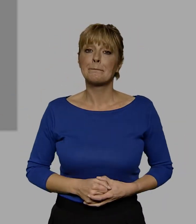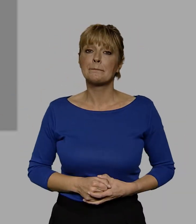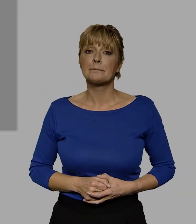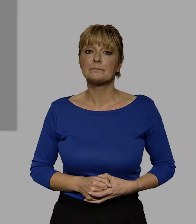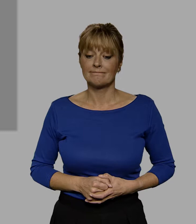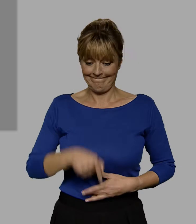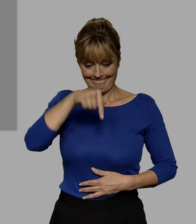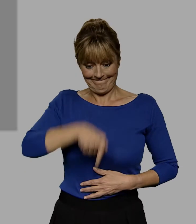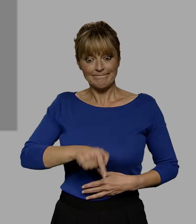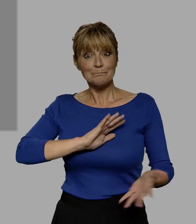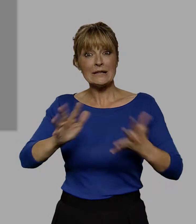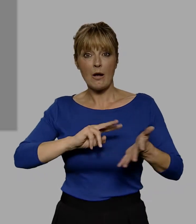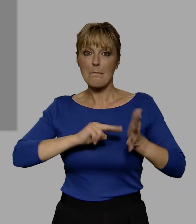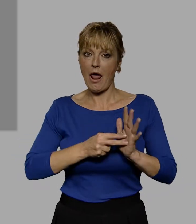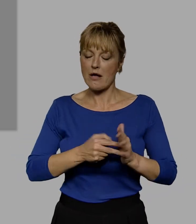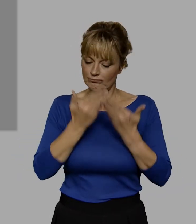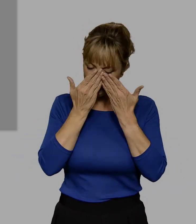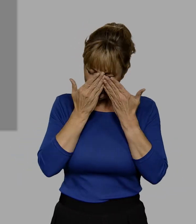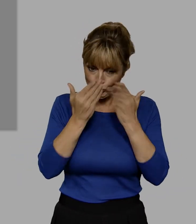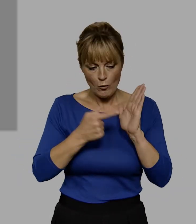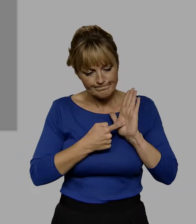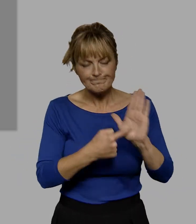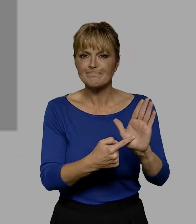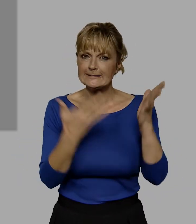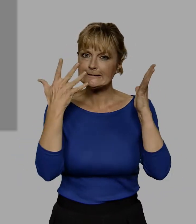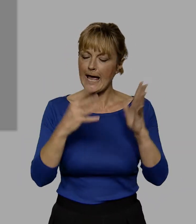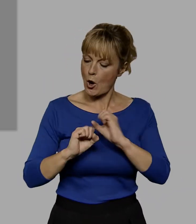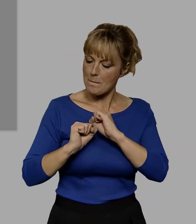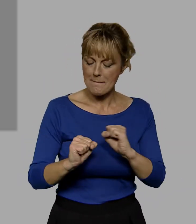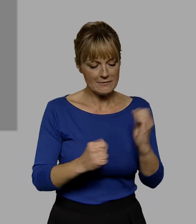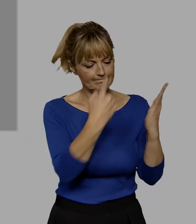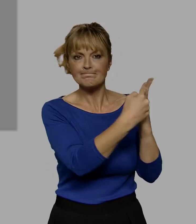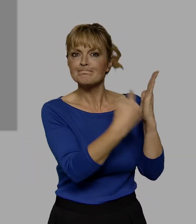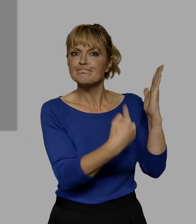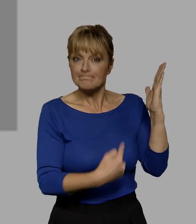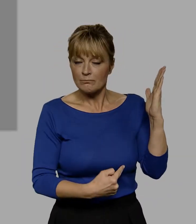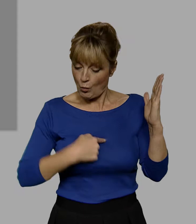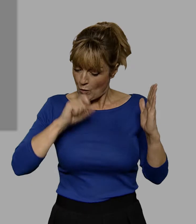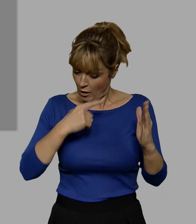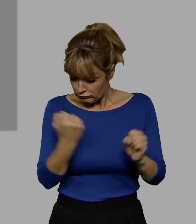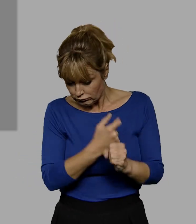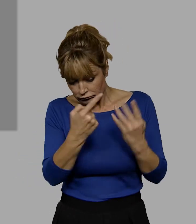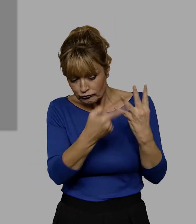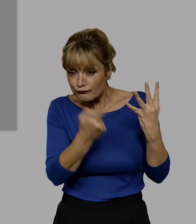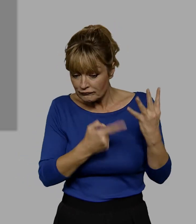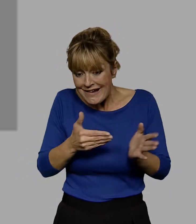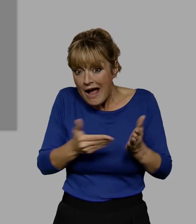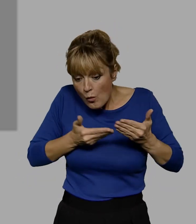Our first BSL plan sets out 10 commitments to support this vision, and we will undertake these commitments between now